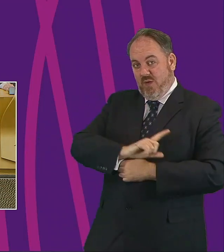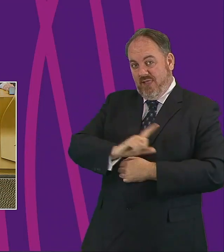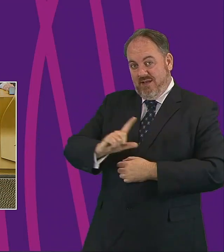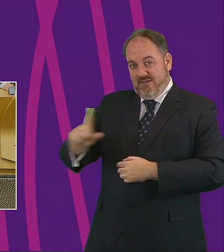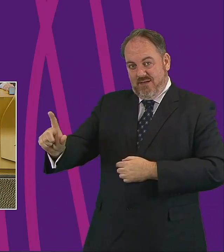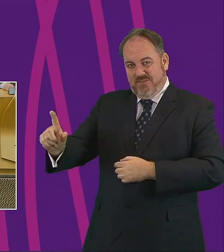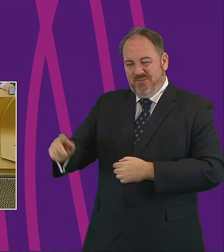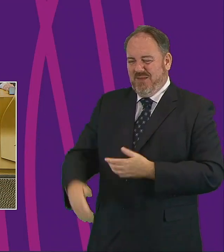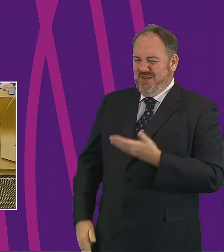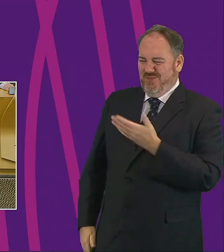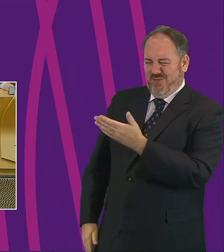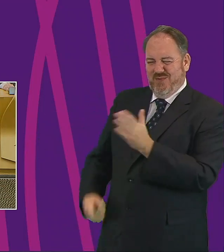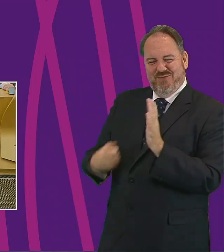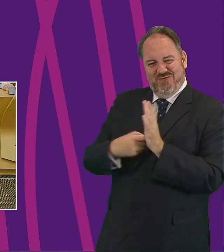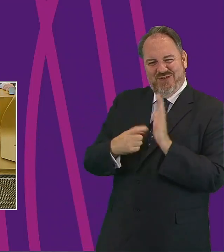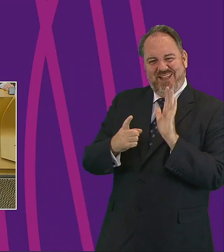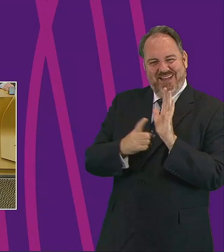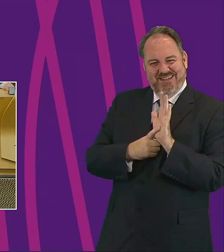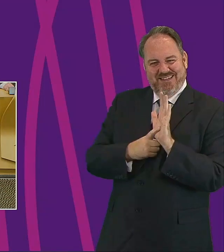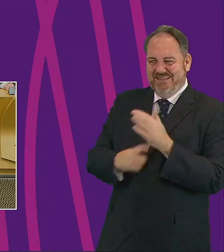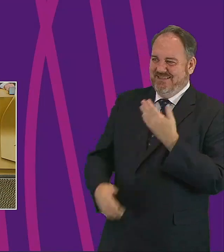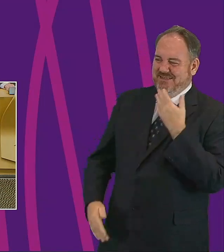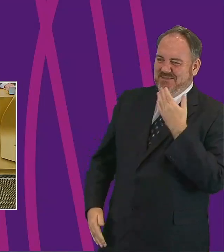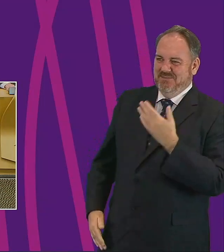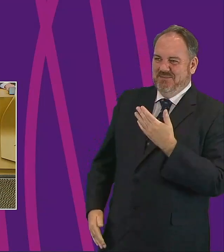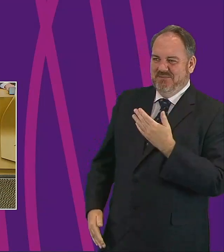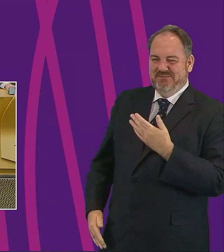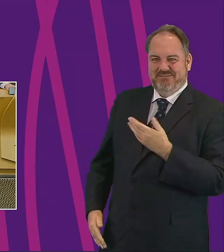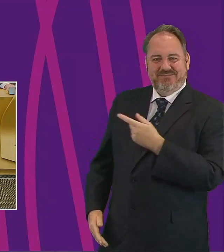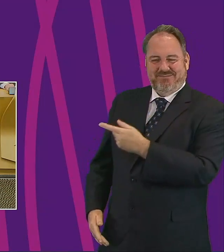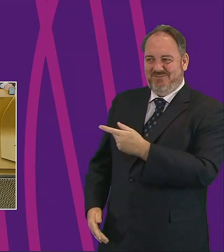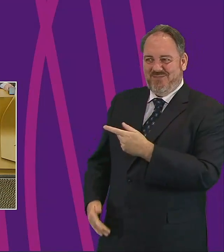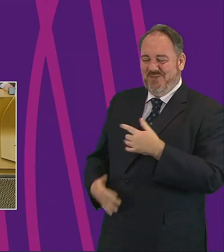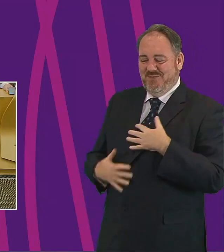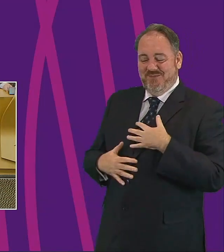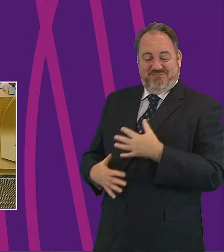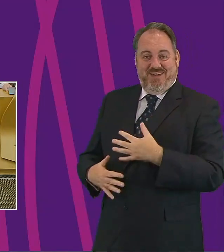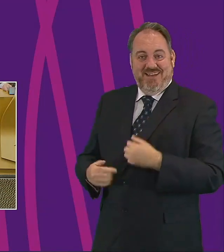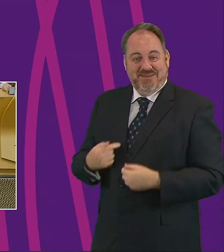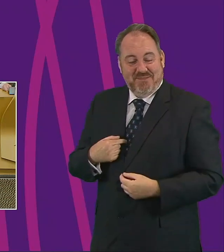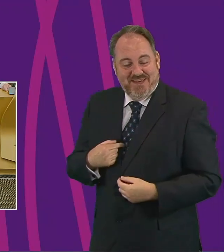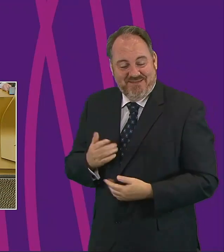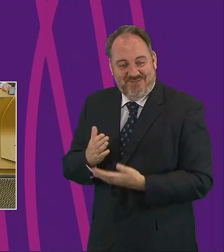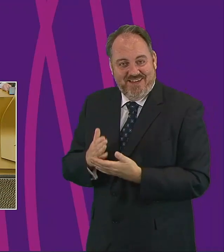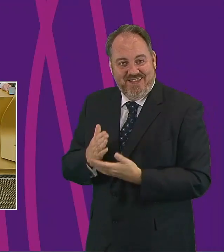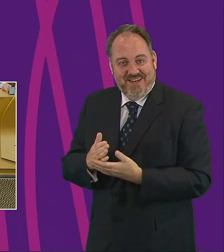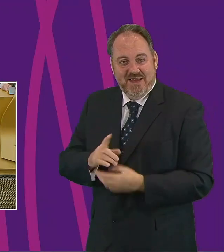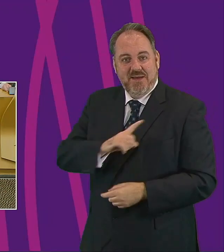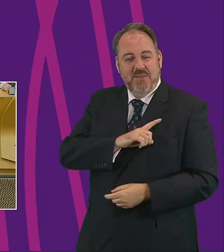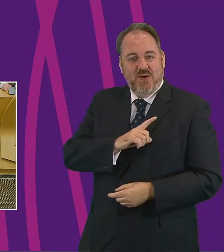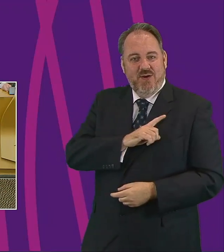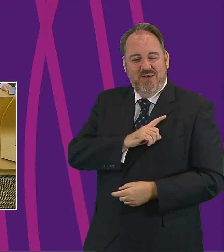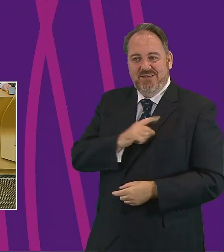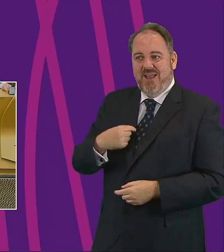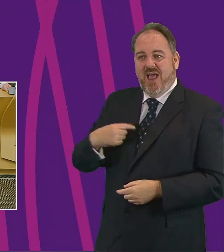say, Richard Leonard is capable of still surprising in this chamber, because I didn't think it would be him today that stood up